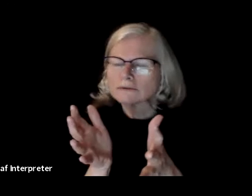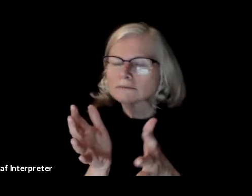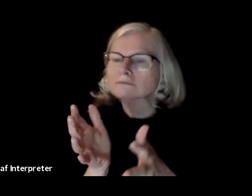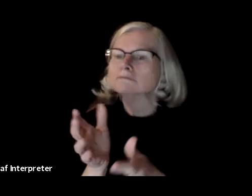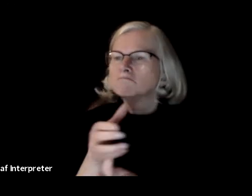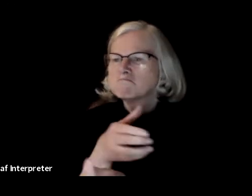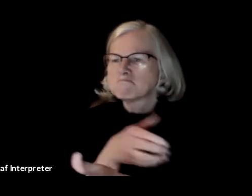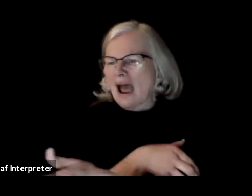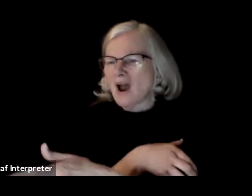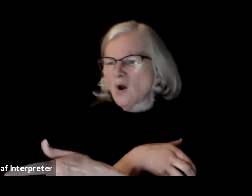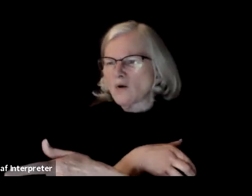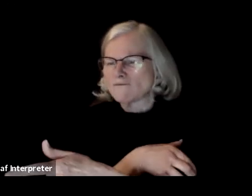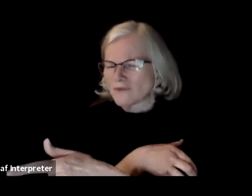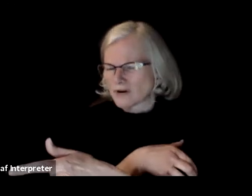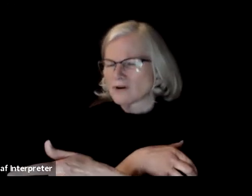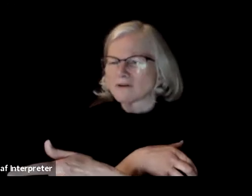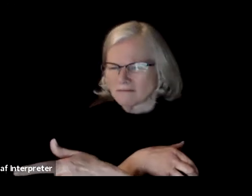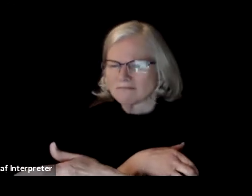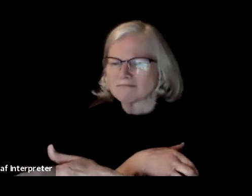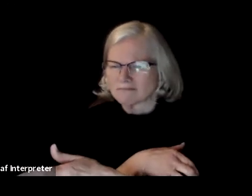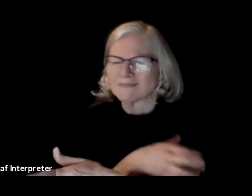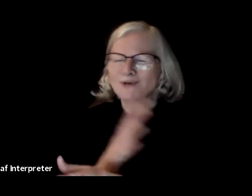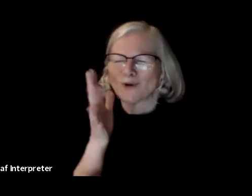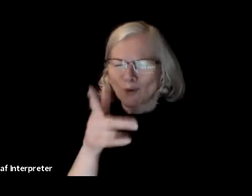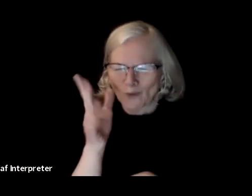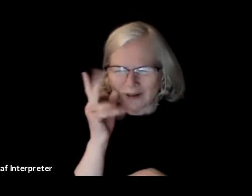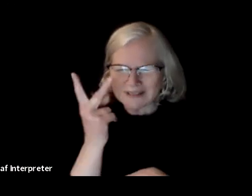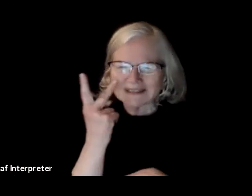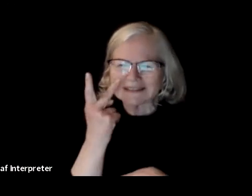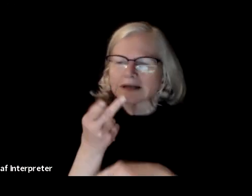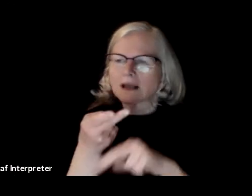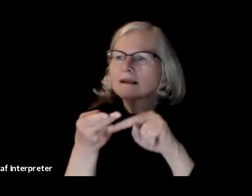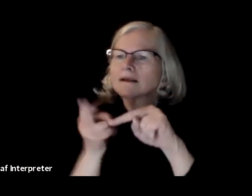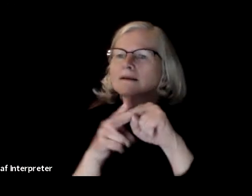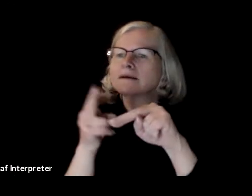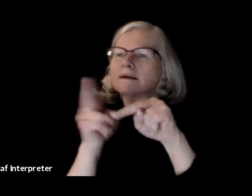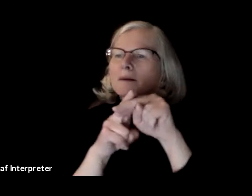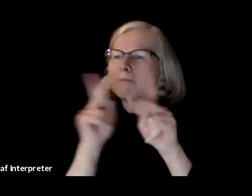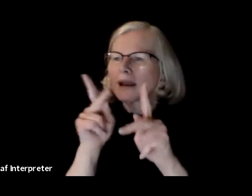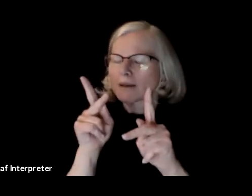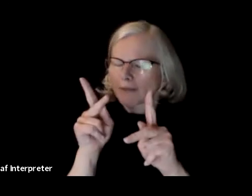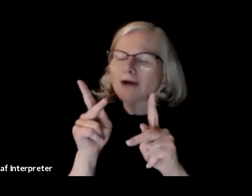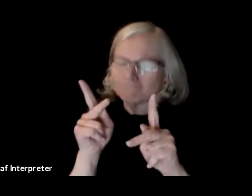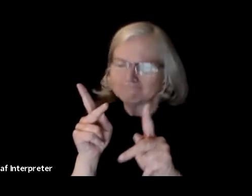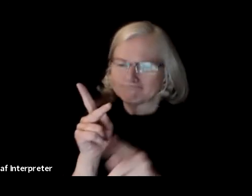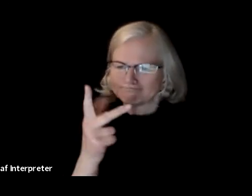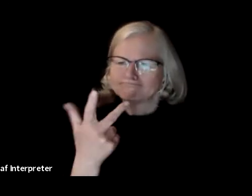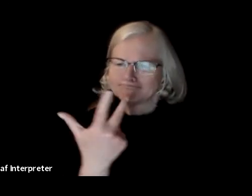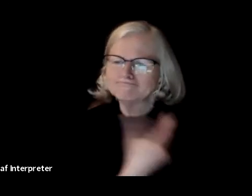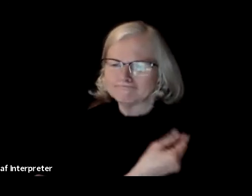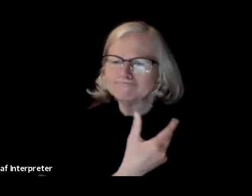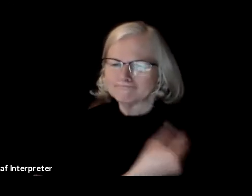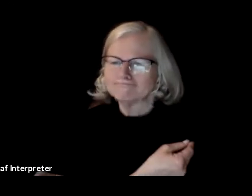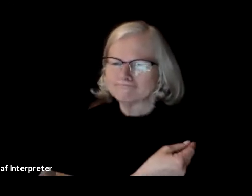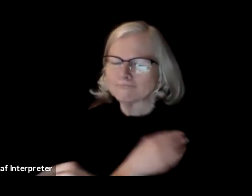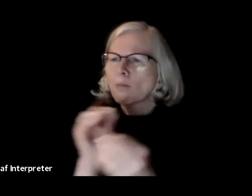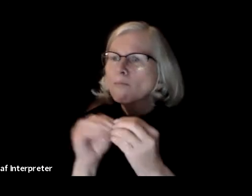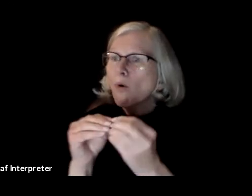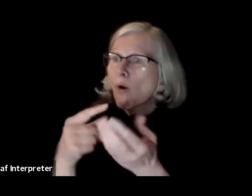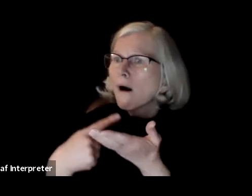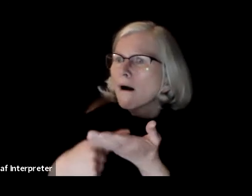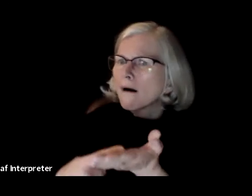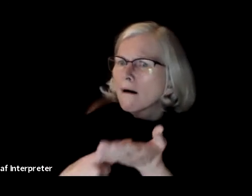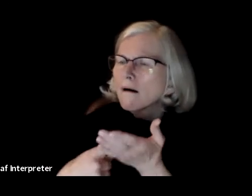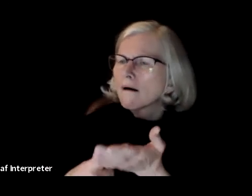will continue to see vaccinations rise with each respectful conversation that we are having. We also know